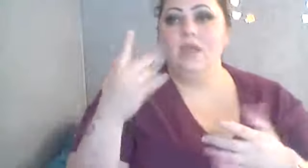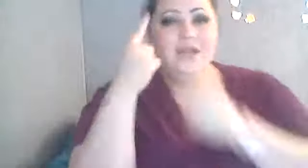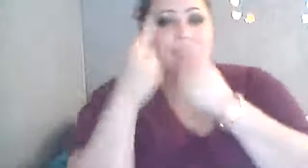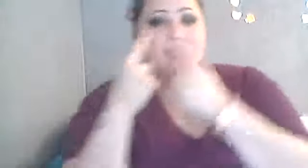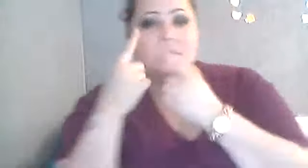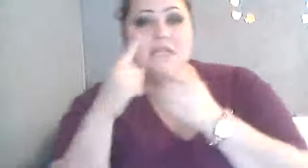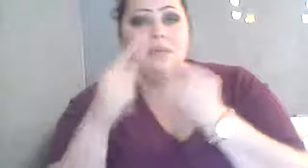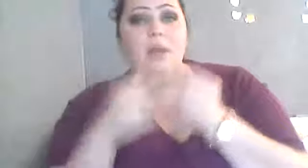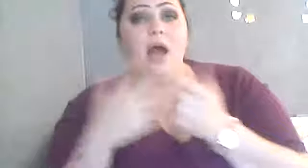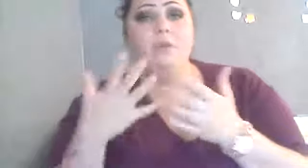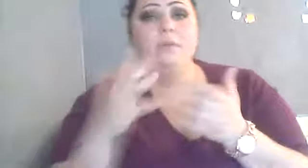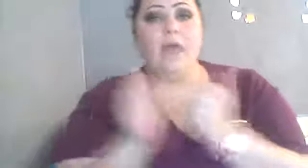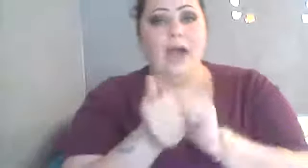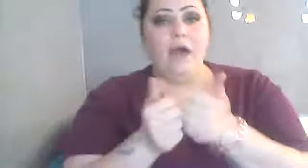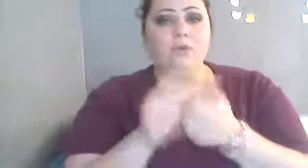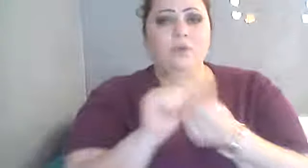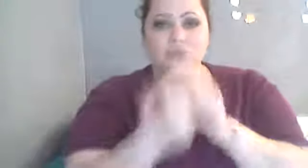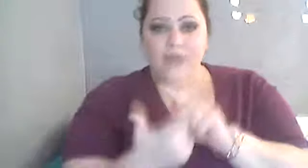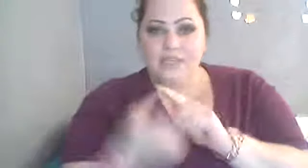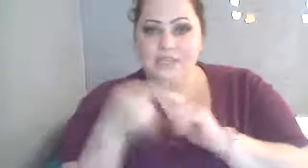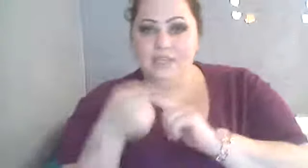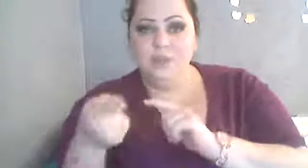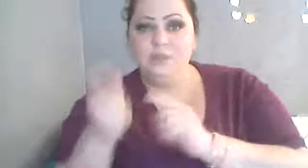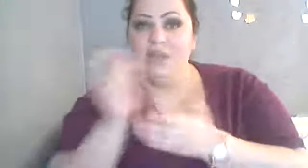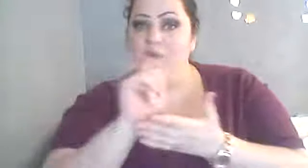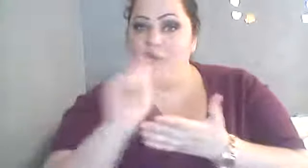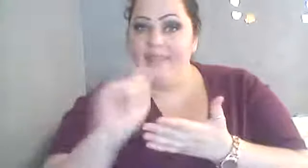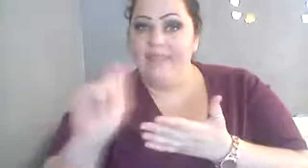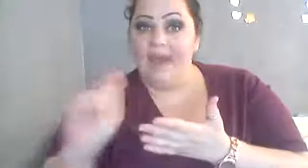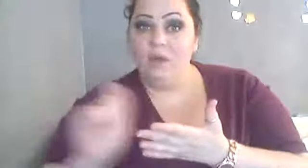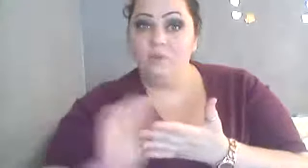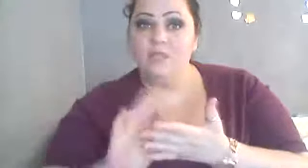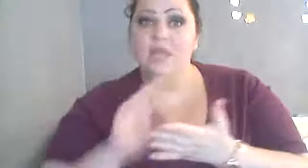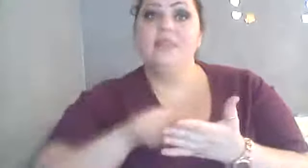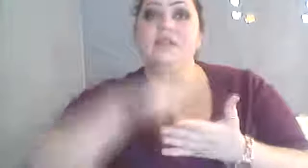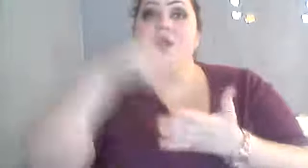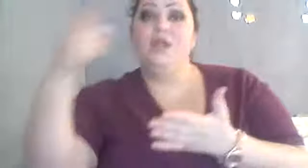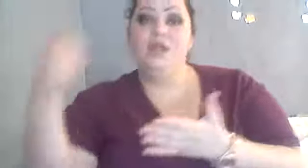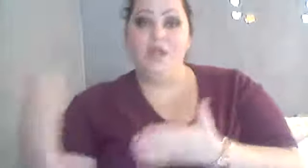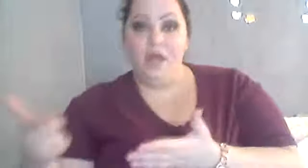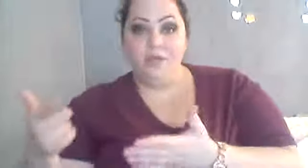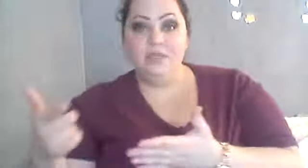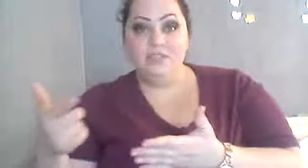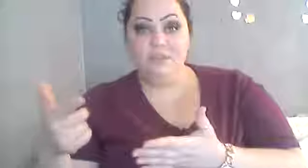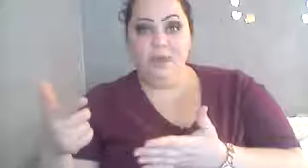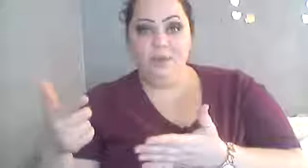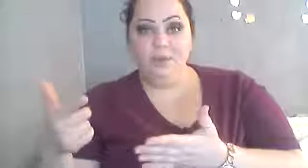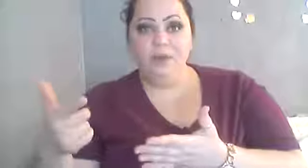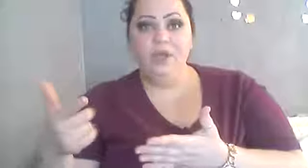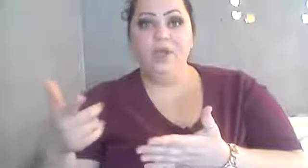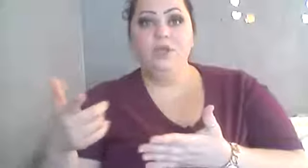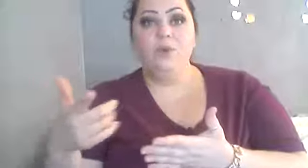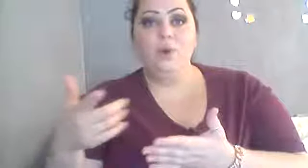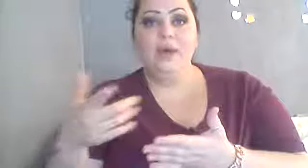and just thinking about how you want to translate those and write that out. Then on another piece of paper, you want to go